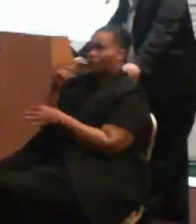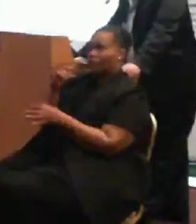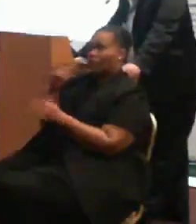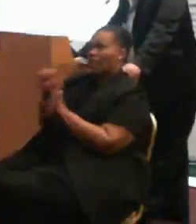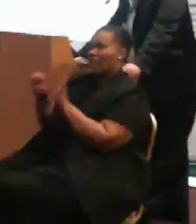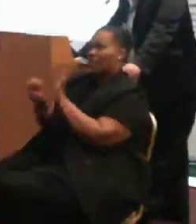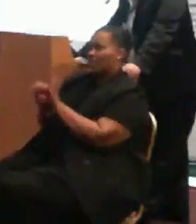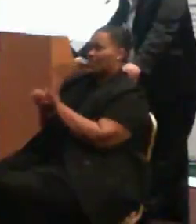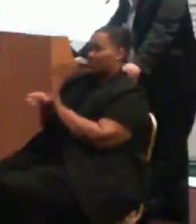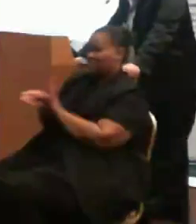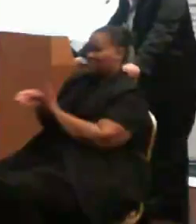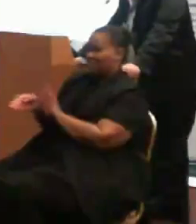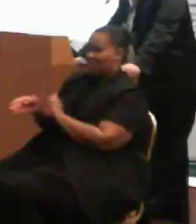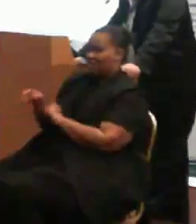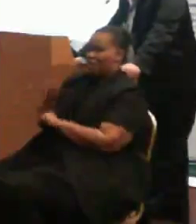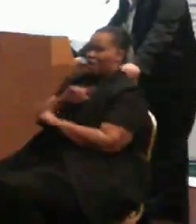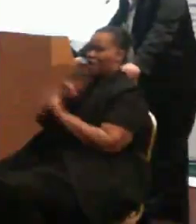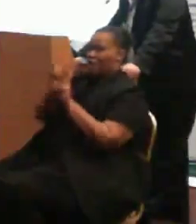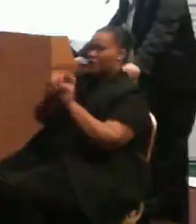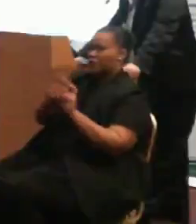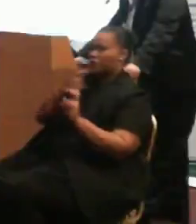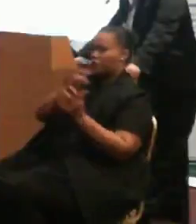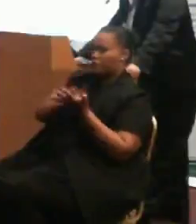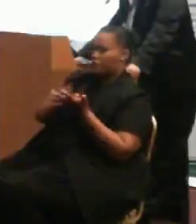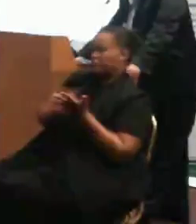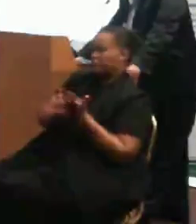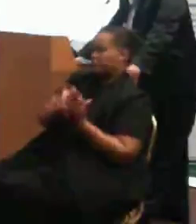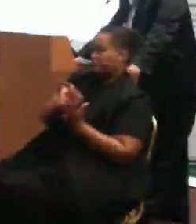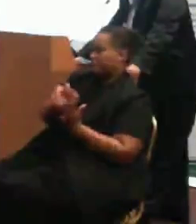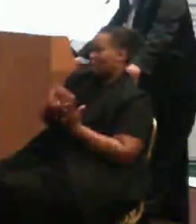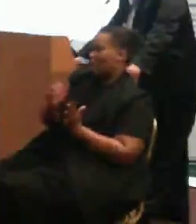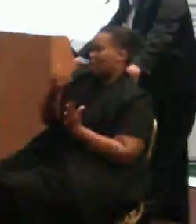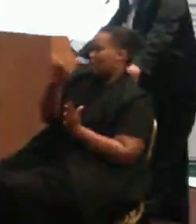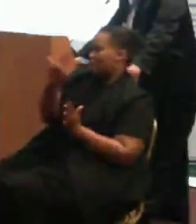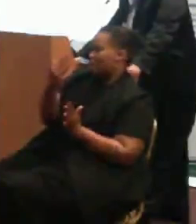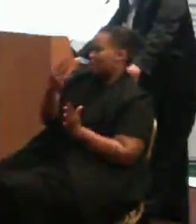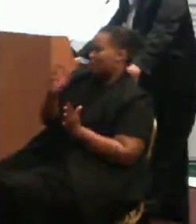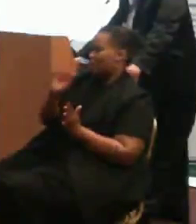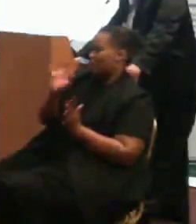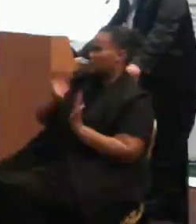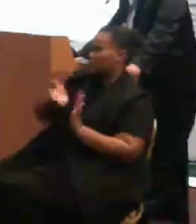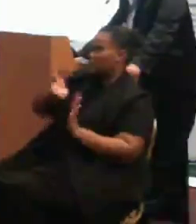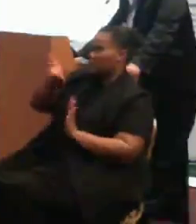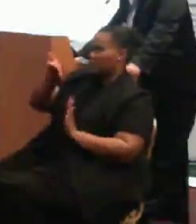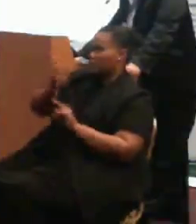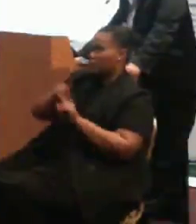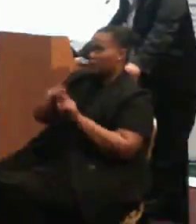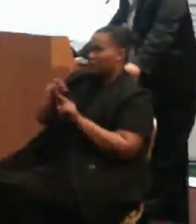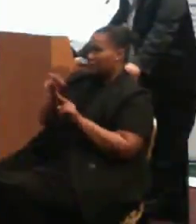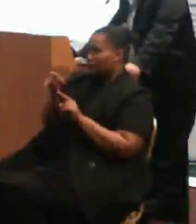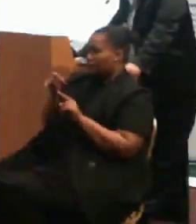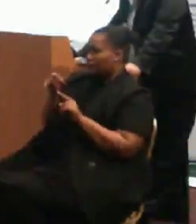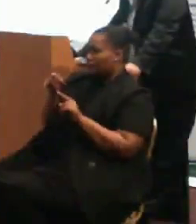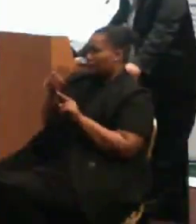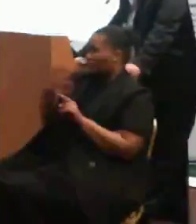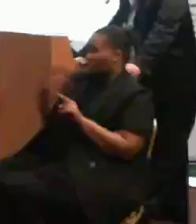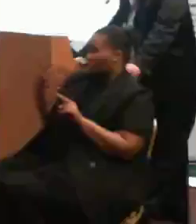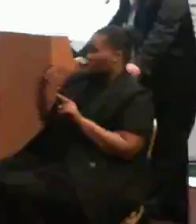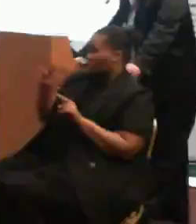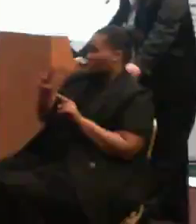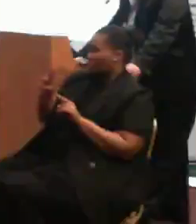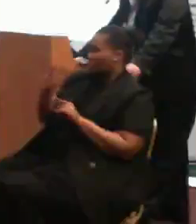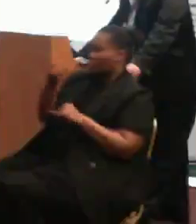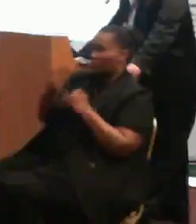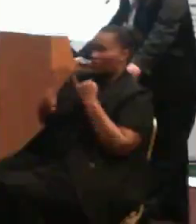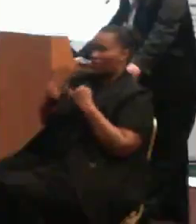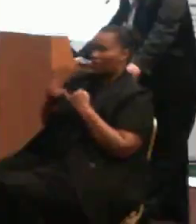forward and says that according to their calculations they're entitled to a 90% price increase. With all this inefficiency that you are aware of, I'm aware of, I'm